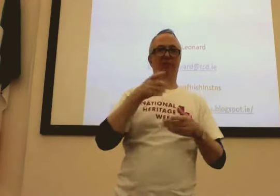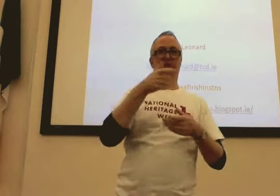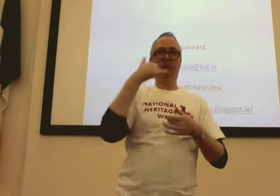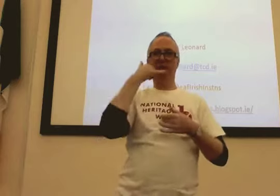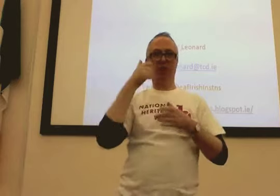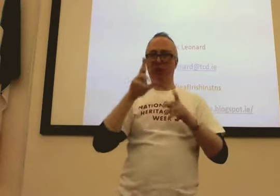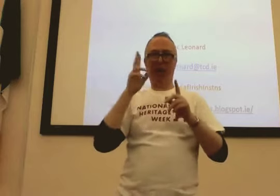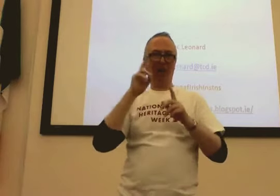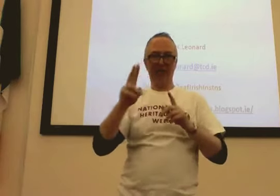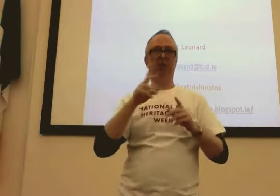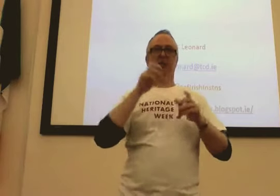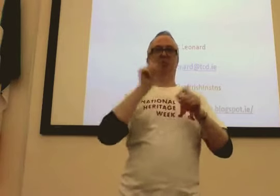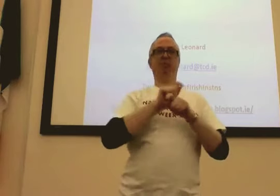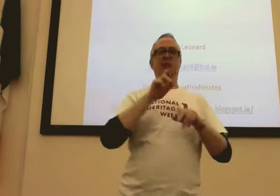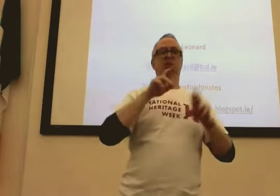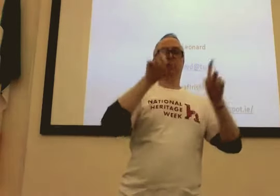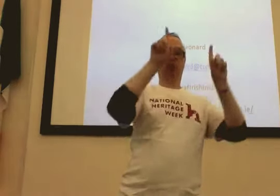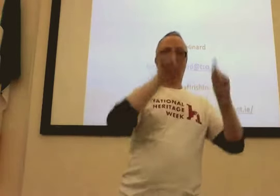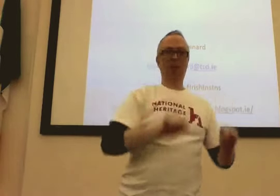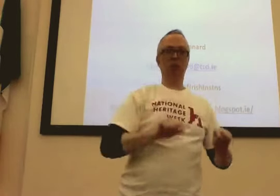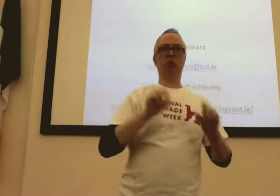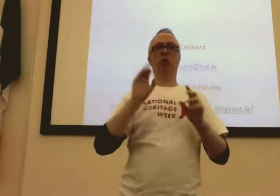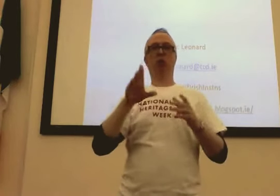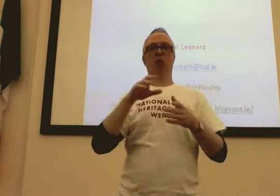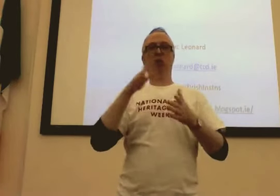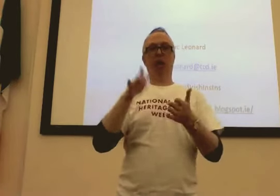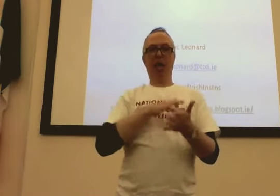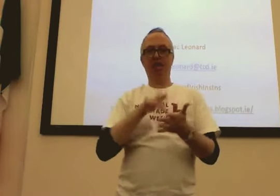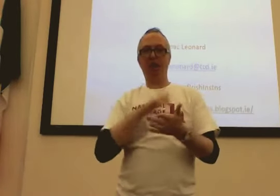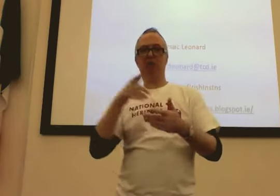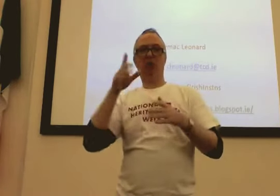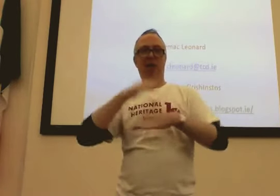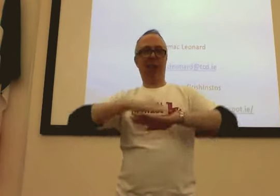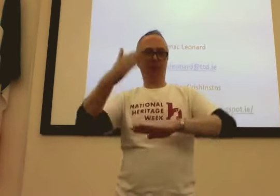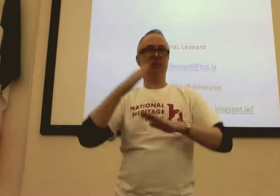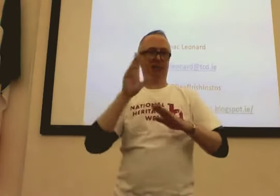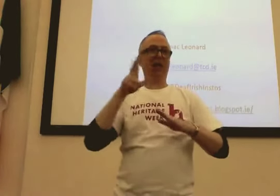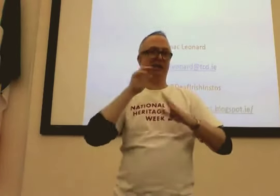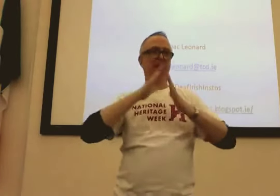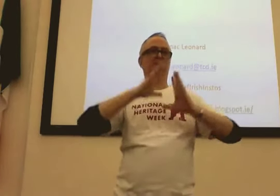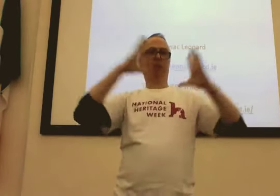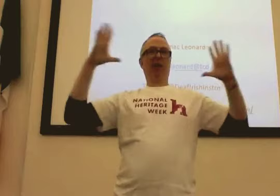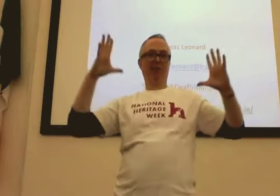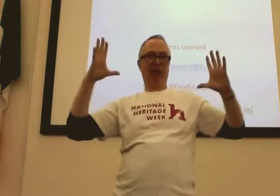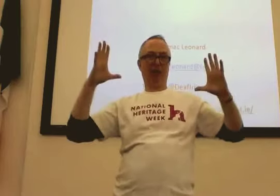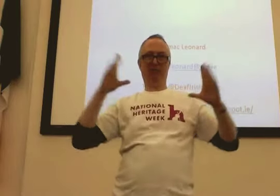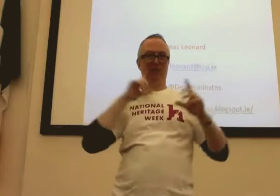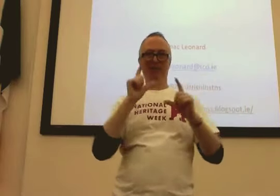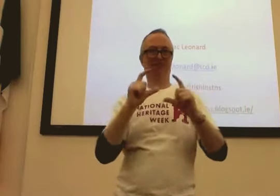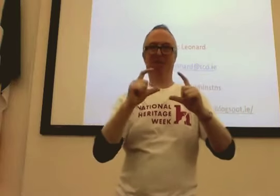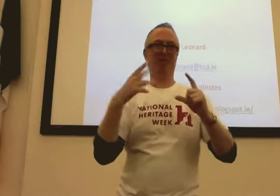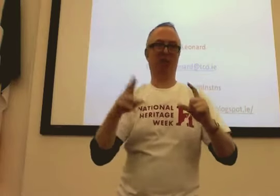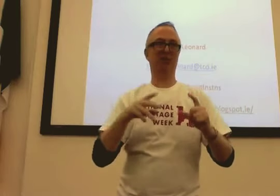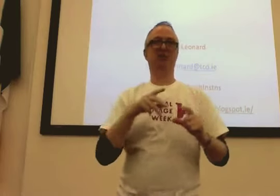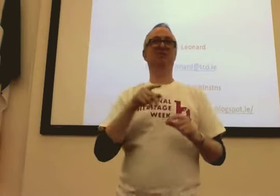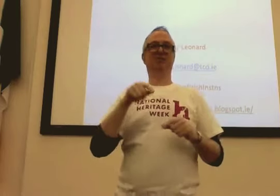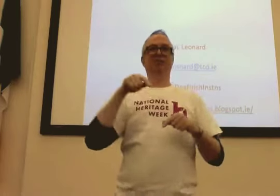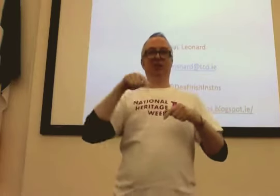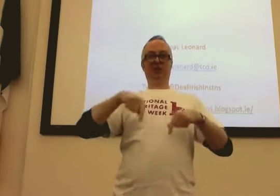So the quality depends on the quality of the computer we're using on the day, or the laptop and phone we're using, and the size of the screen